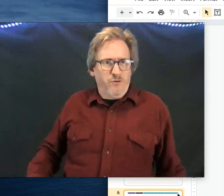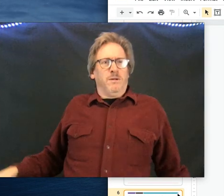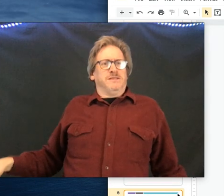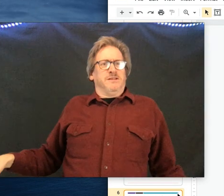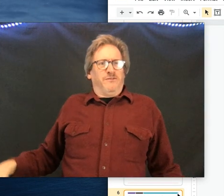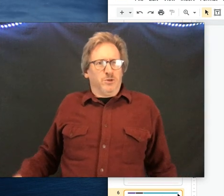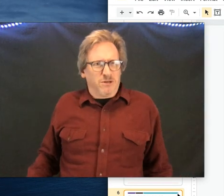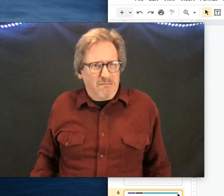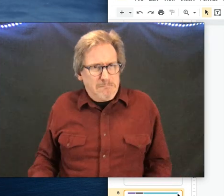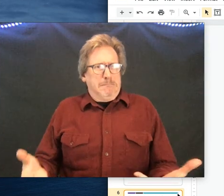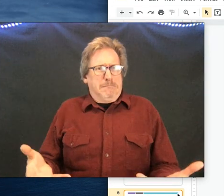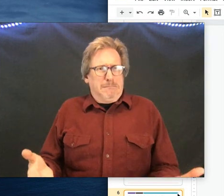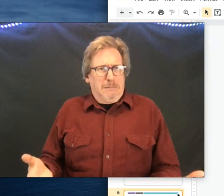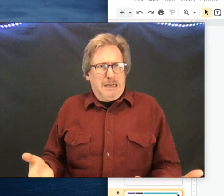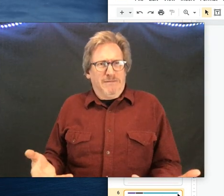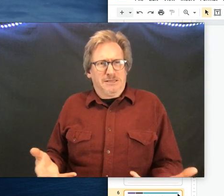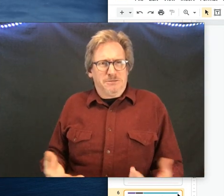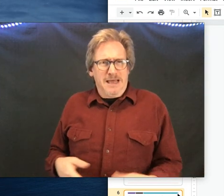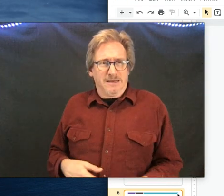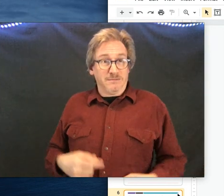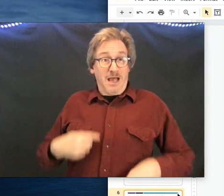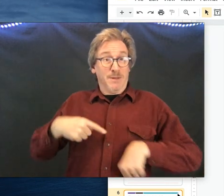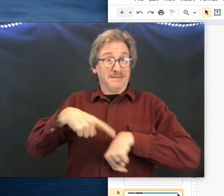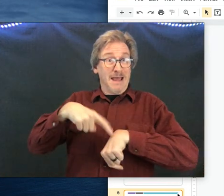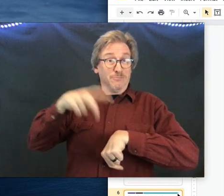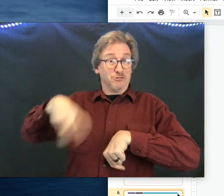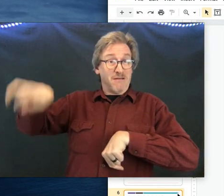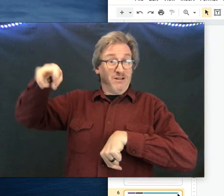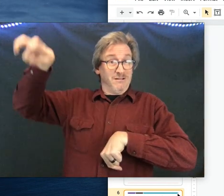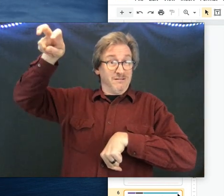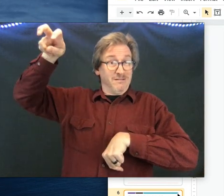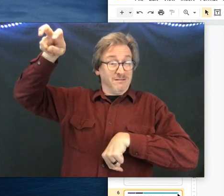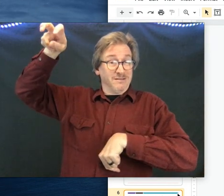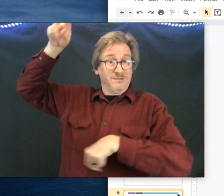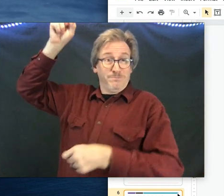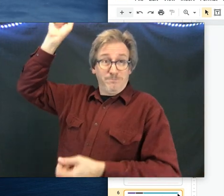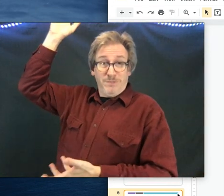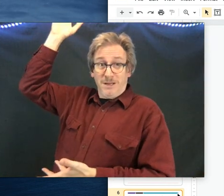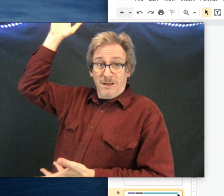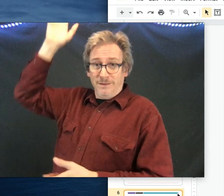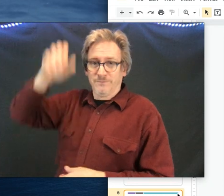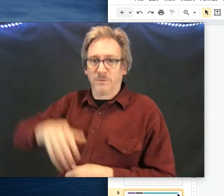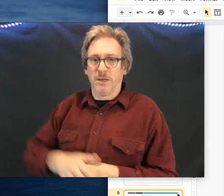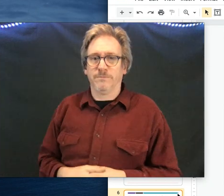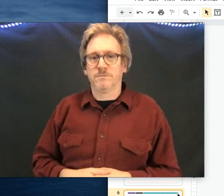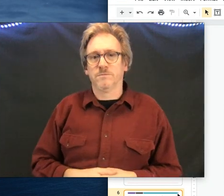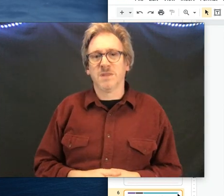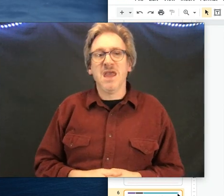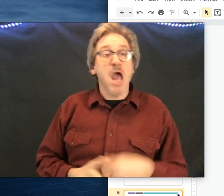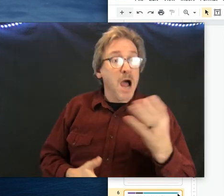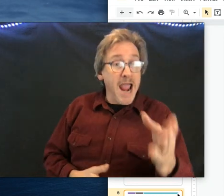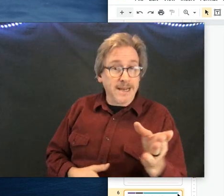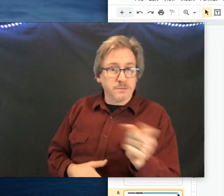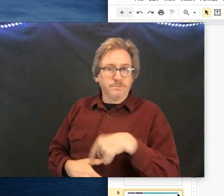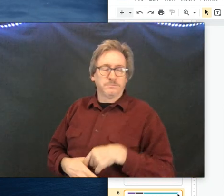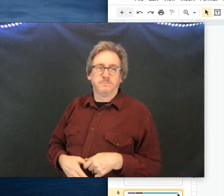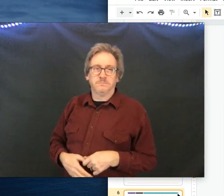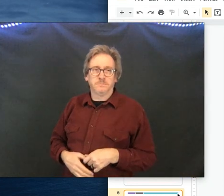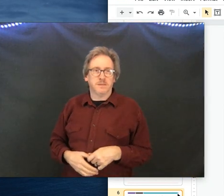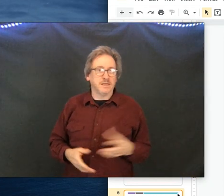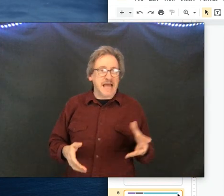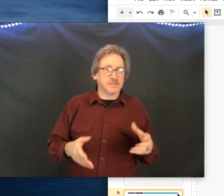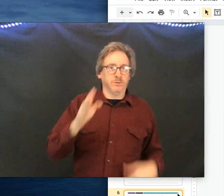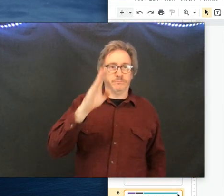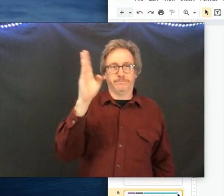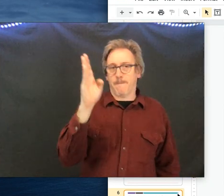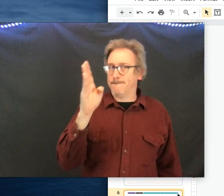4 months. 4 months in the future. What kind of answer is that? I'm a time traveler. Ta-da. And